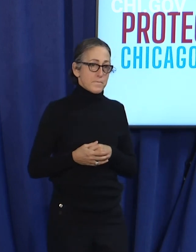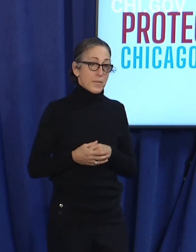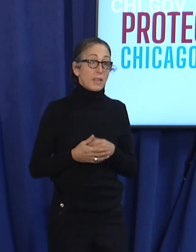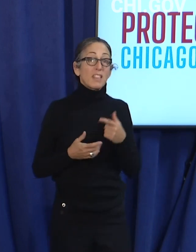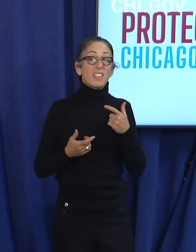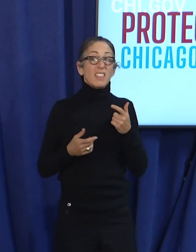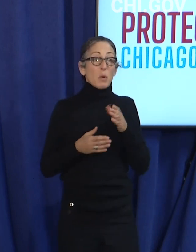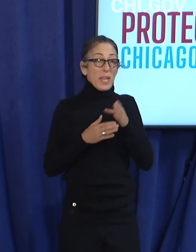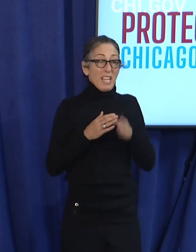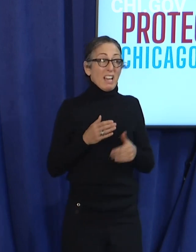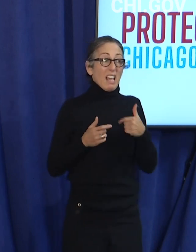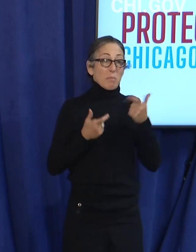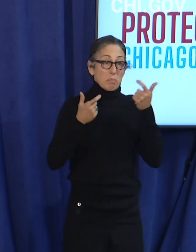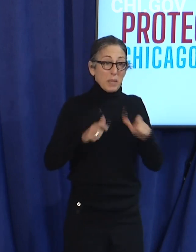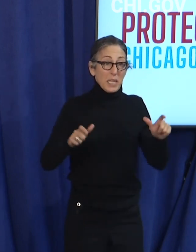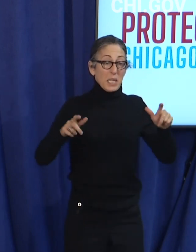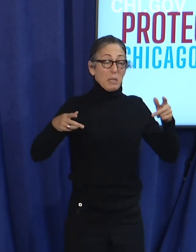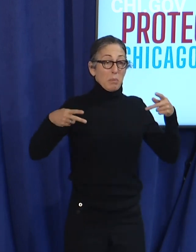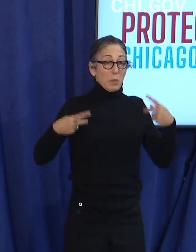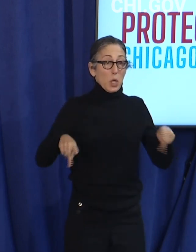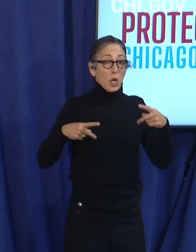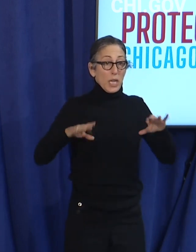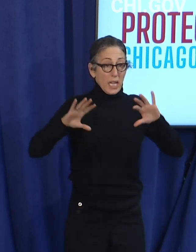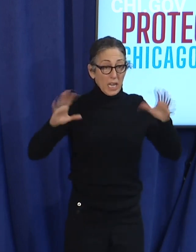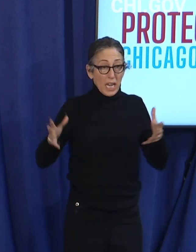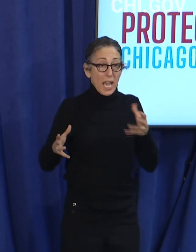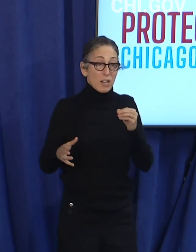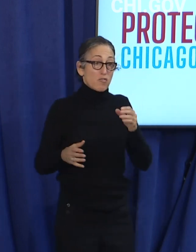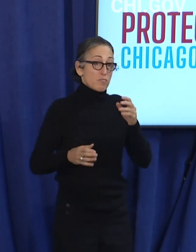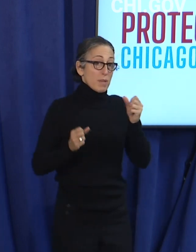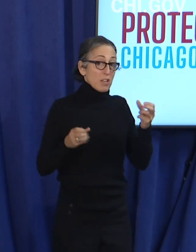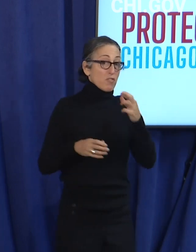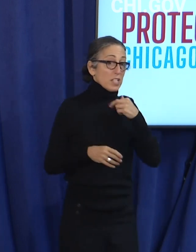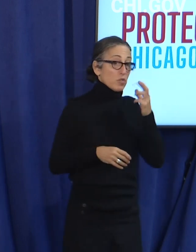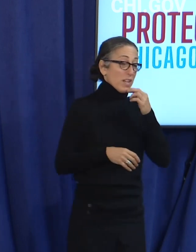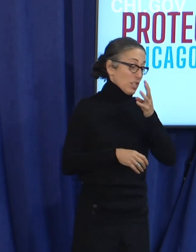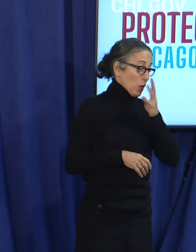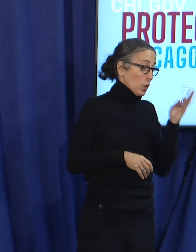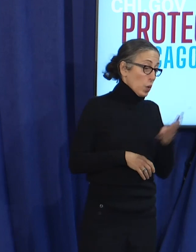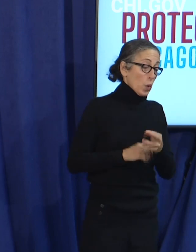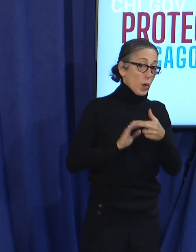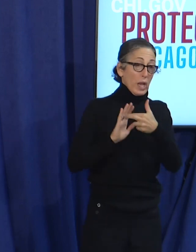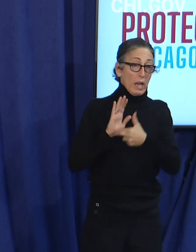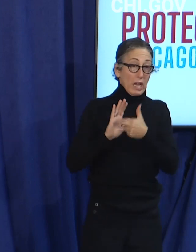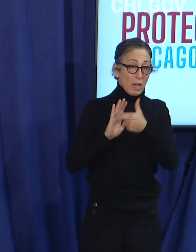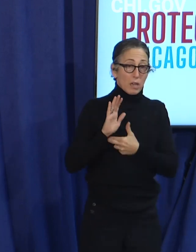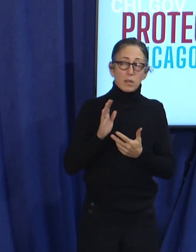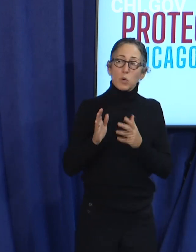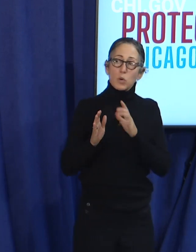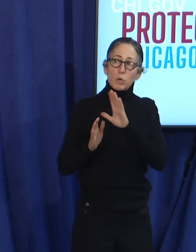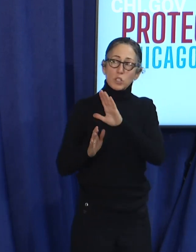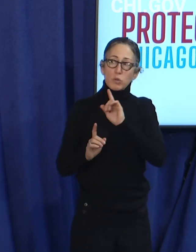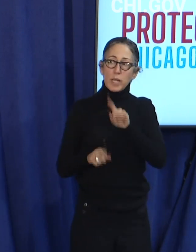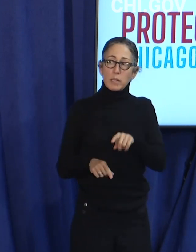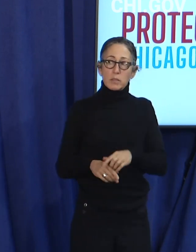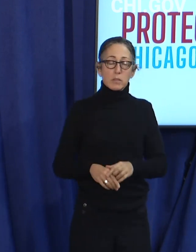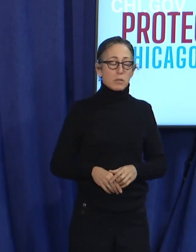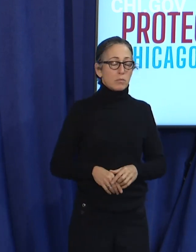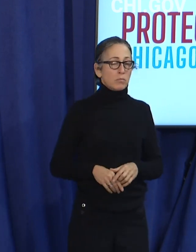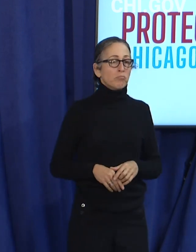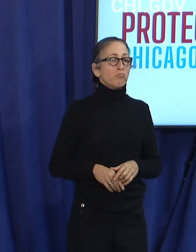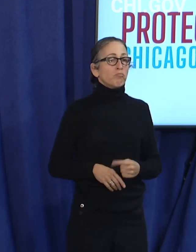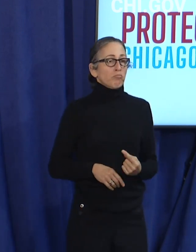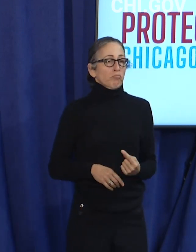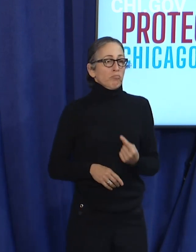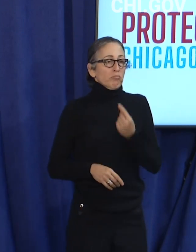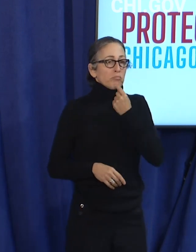the weekend, as well as various restaurants that are ignoring, what's your reaction to all of that? Yeah, I'm really disappointed when I see this.